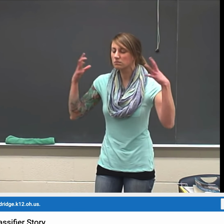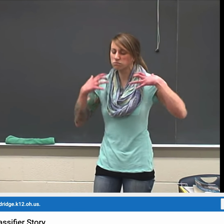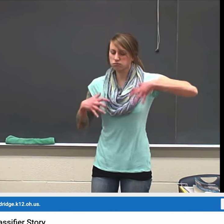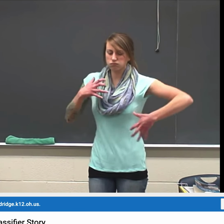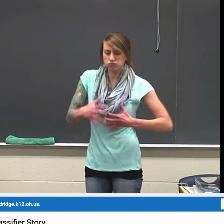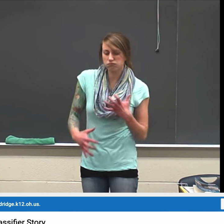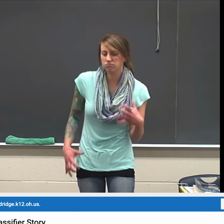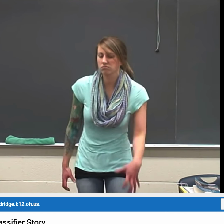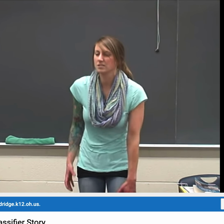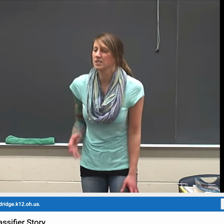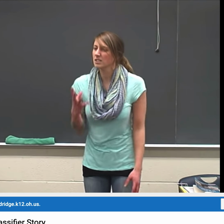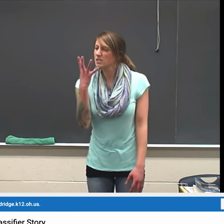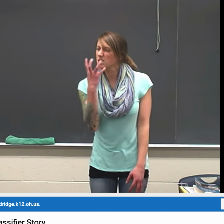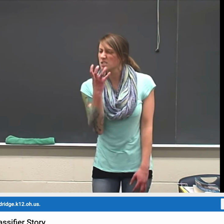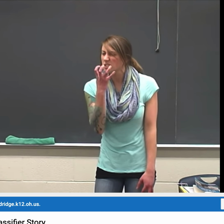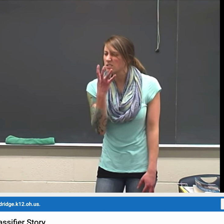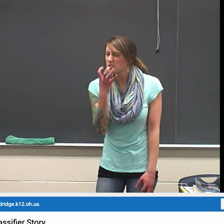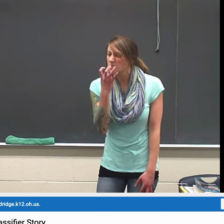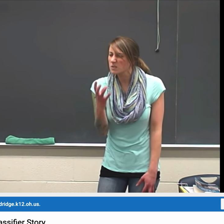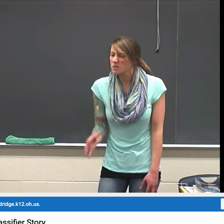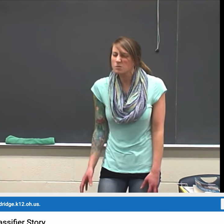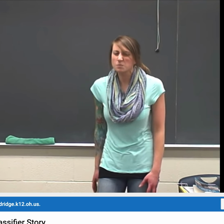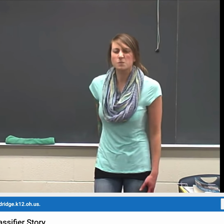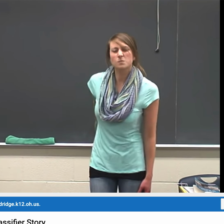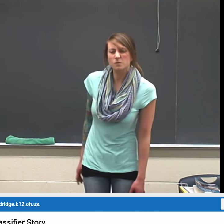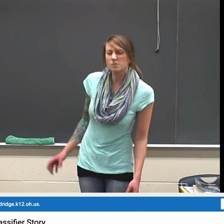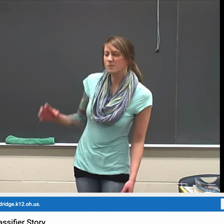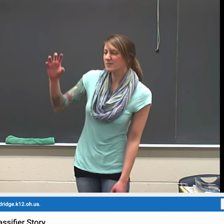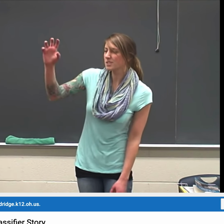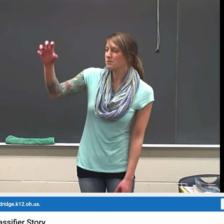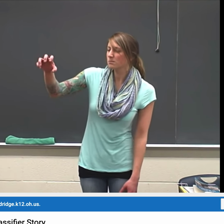It's mean, it's big, it's got a snout, it's fuzzy, it's mad.